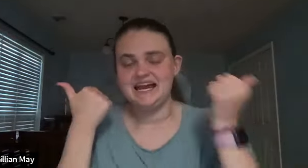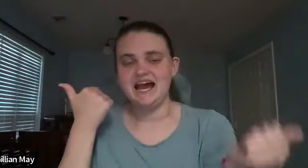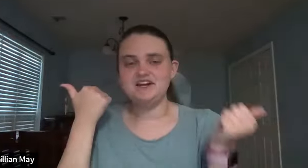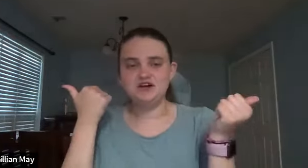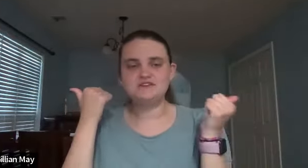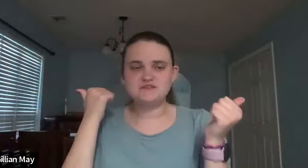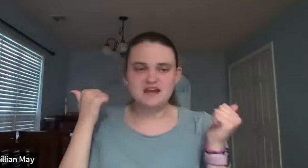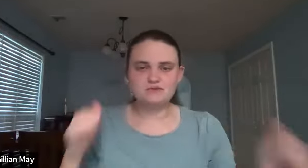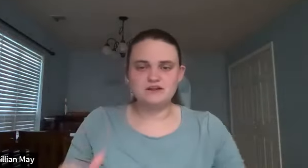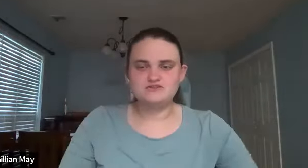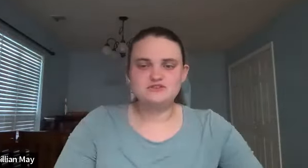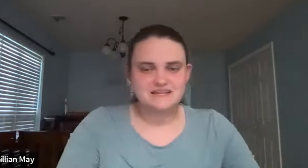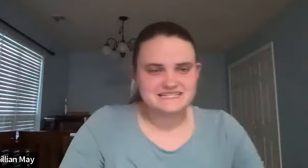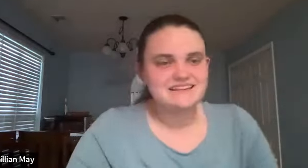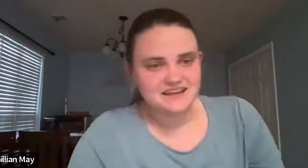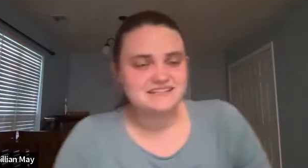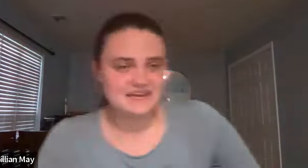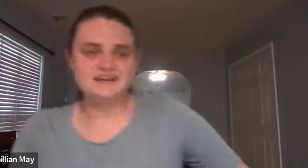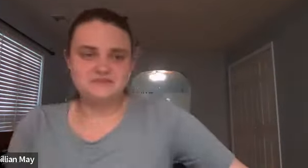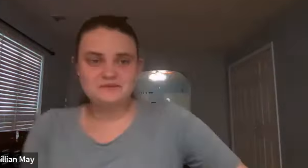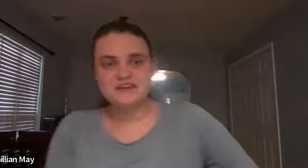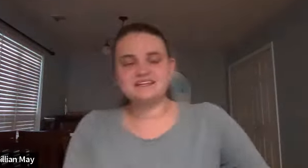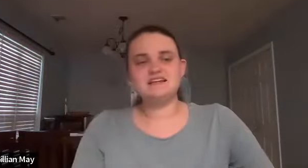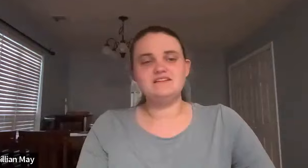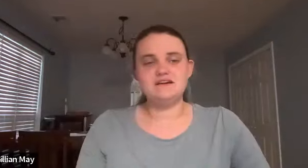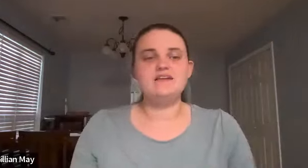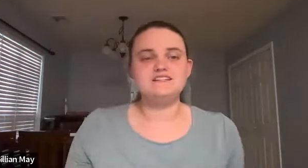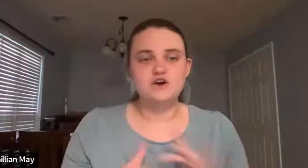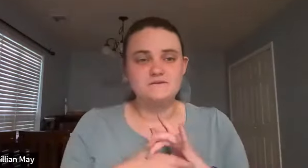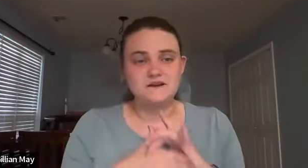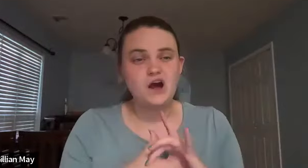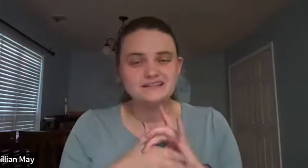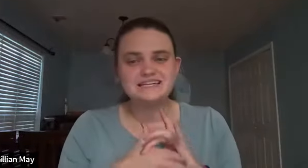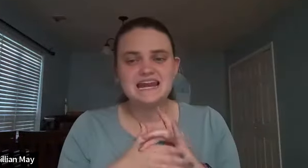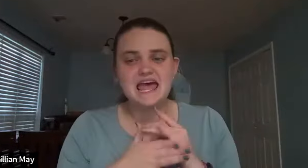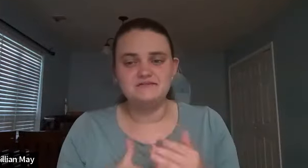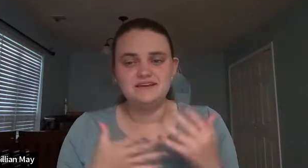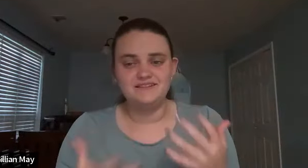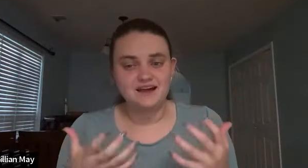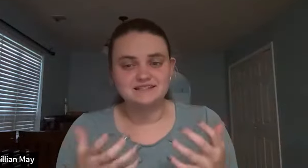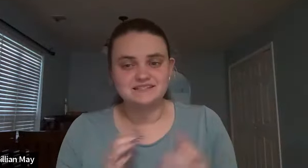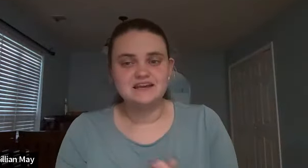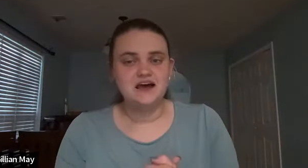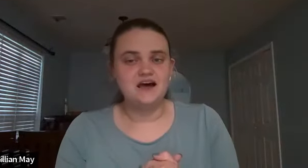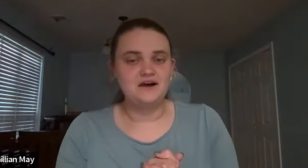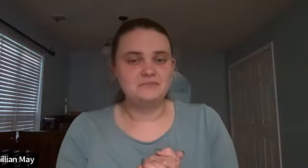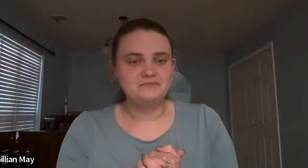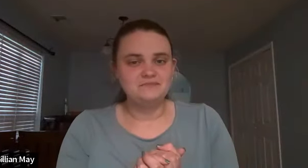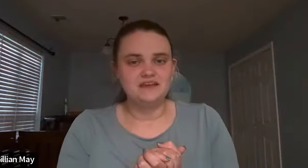I know this was kind of one of those crazy, like I said at the beginning, it's like I like to call it a very content heavy class. It